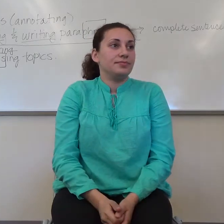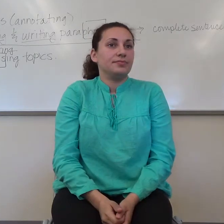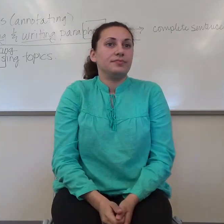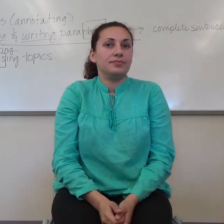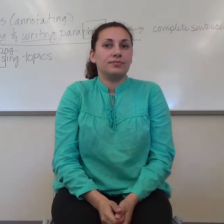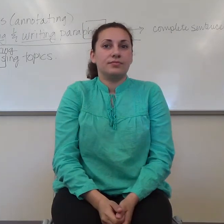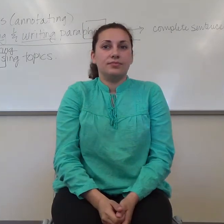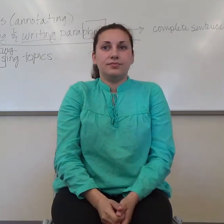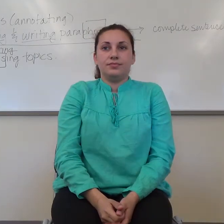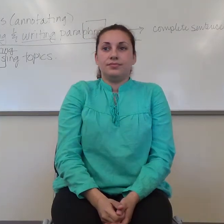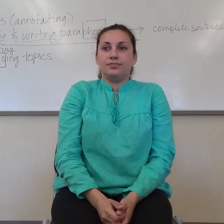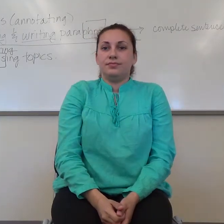to you.